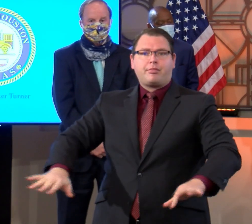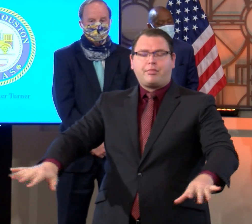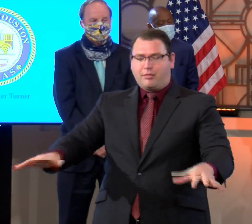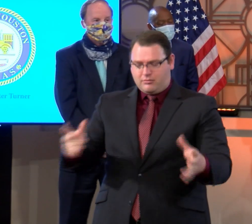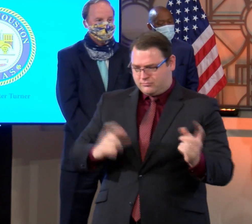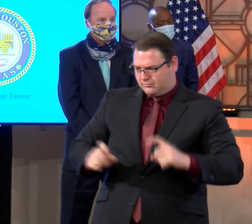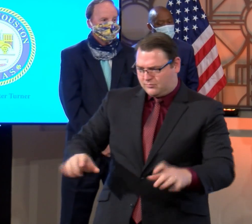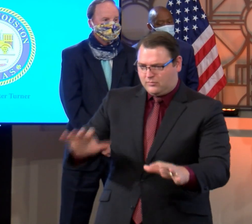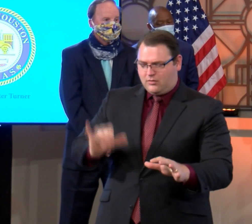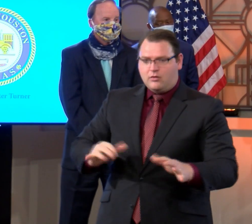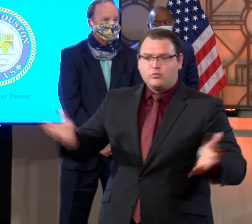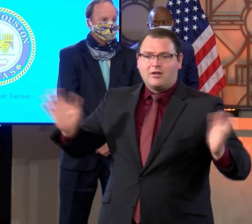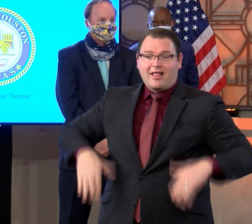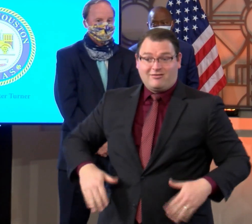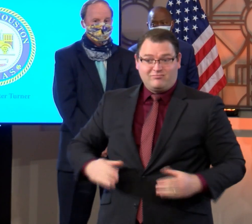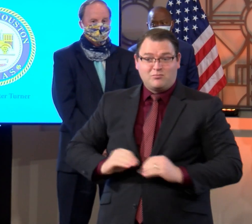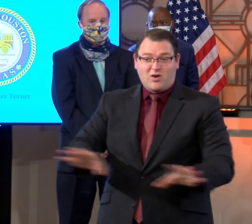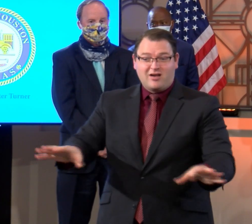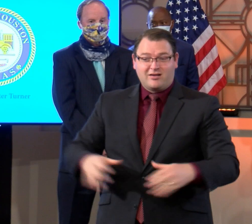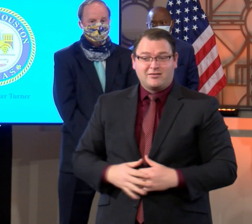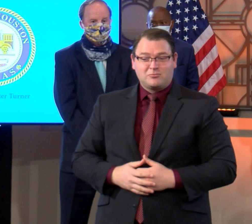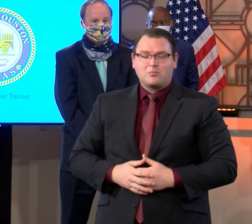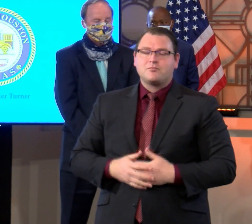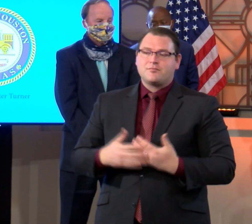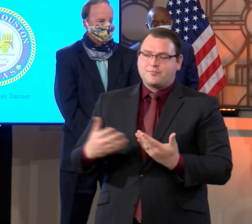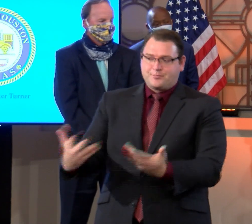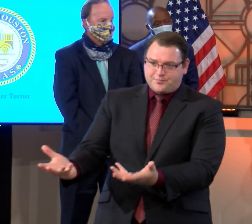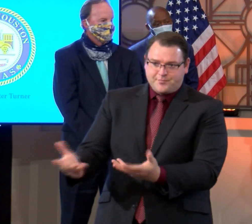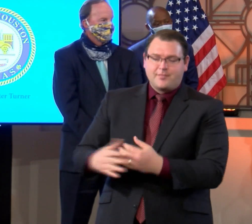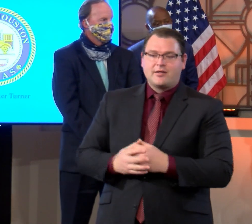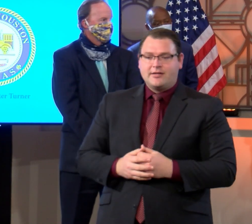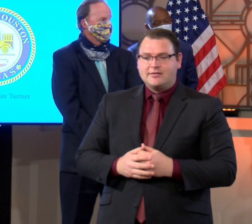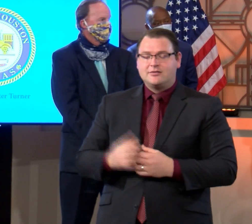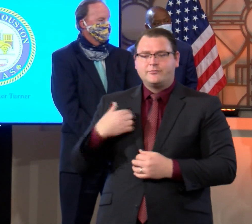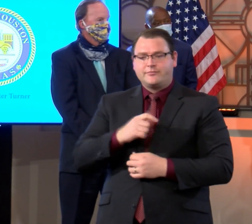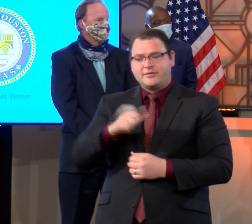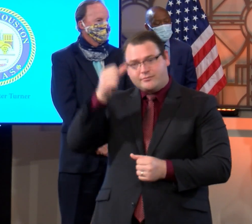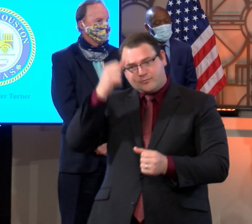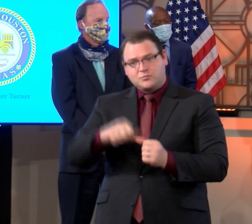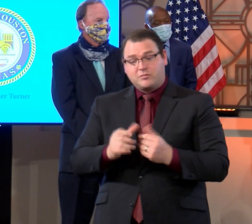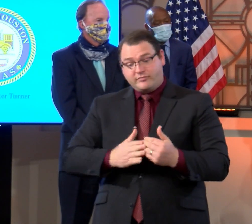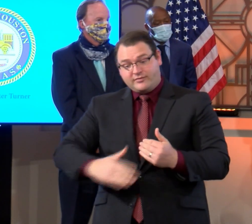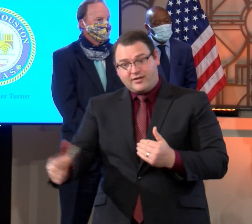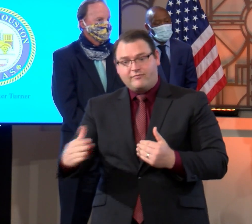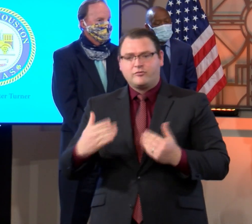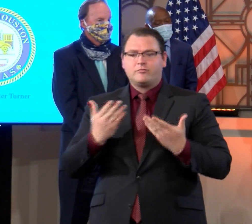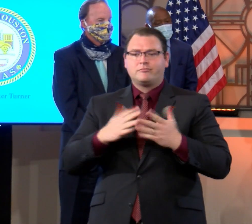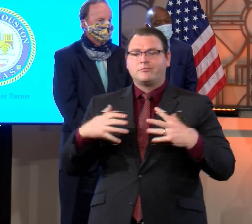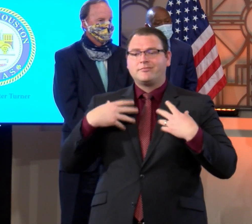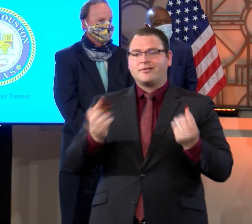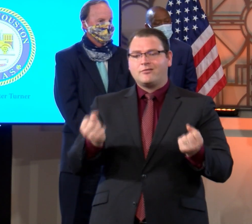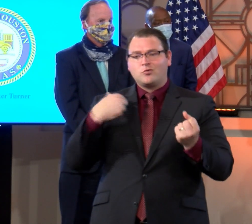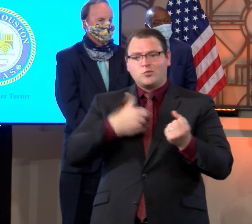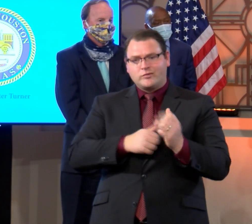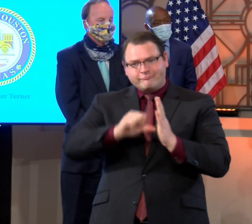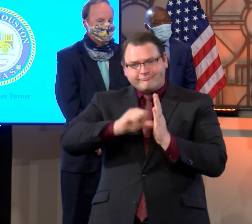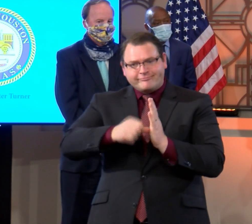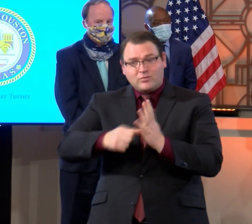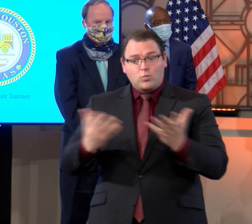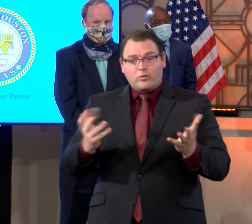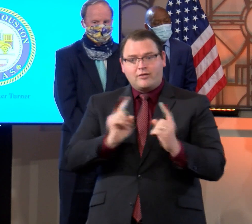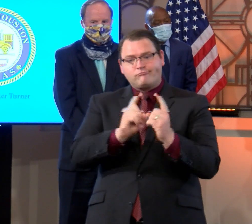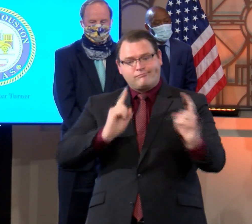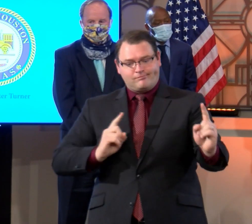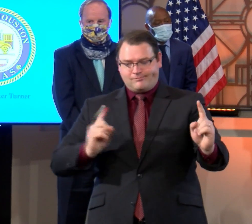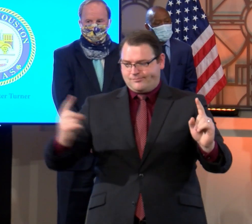move forward, we need to remember that, and remember that the things that the mayor has been talking about and we've been promoting from a public health standpoint of social distancing,